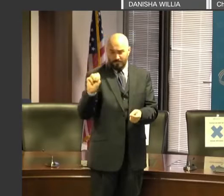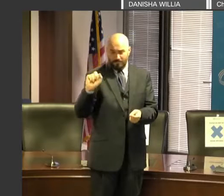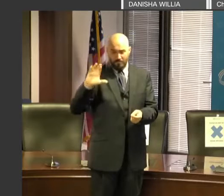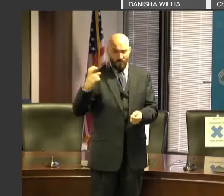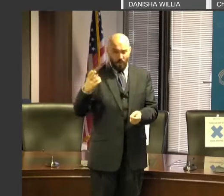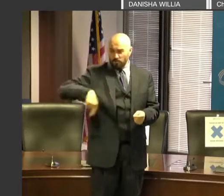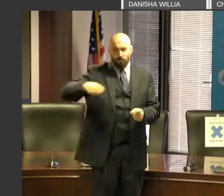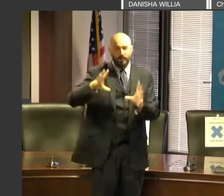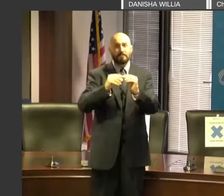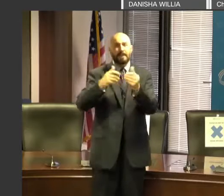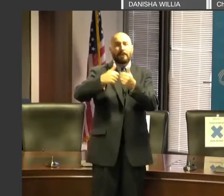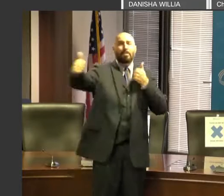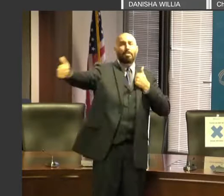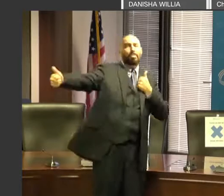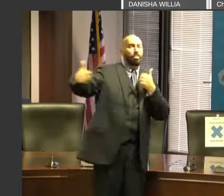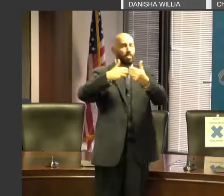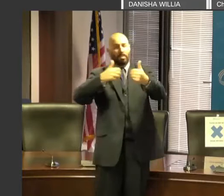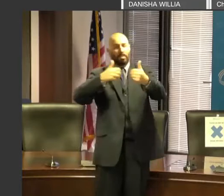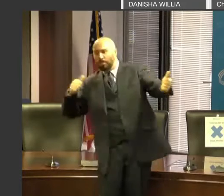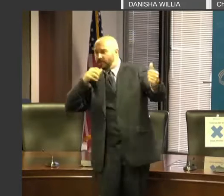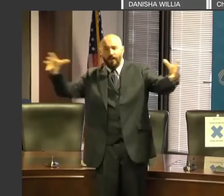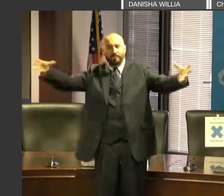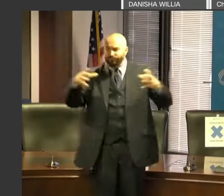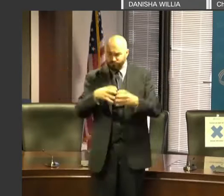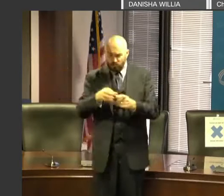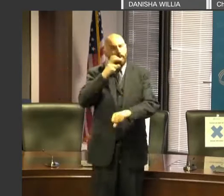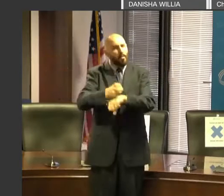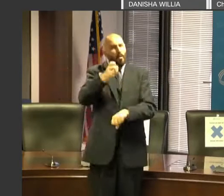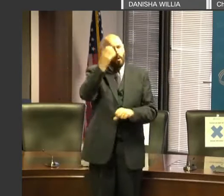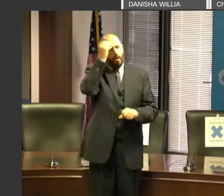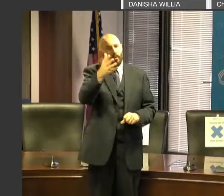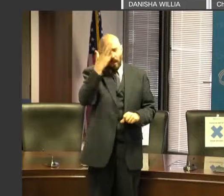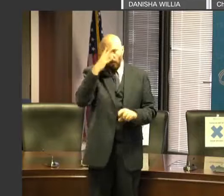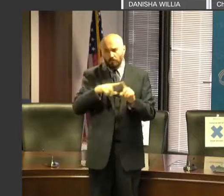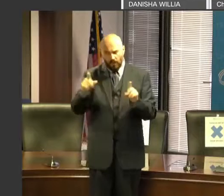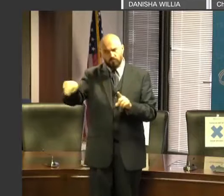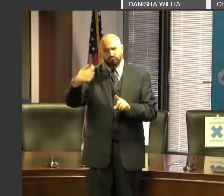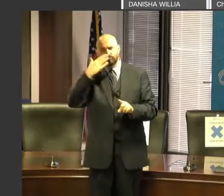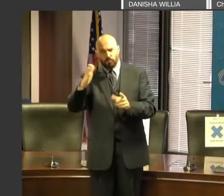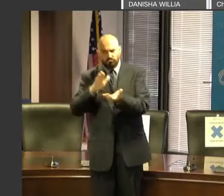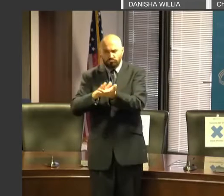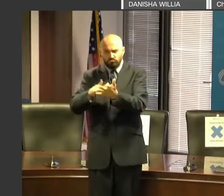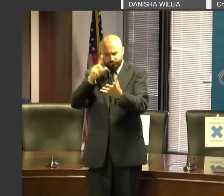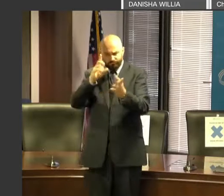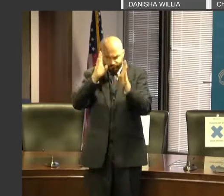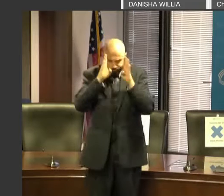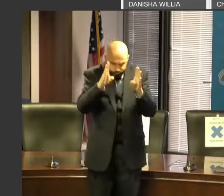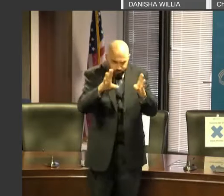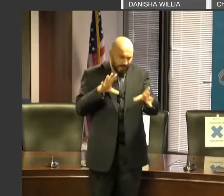want to give you all the appropriate applause for staying engaged with us and reaching out when needed.